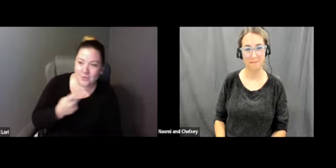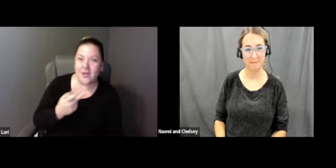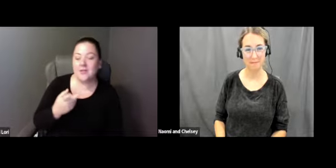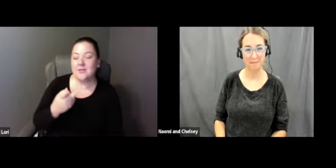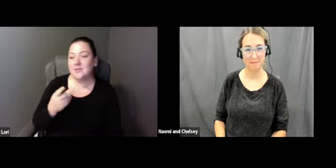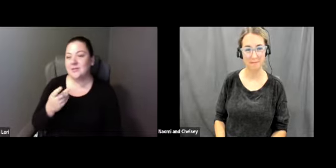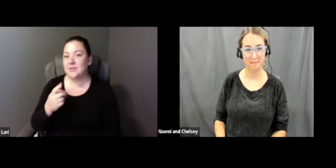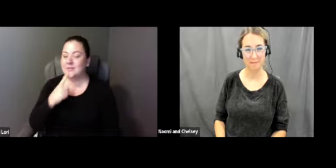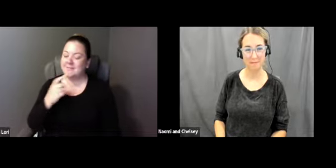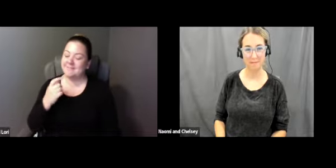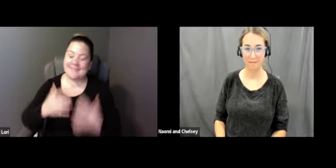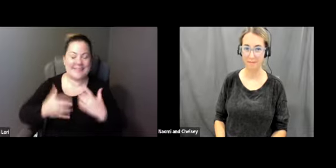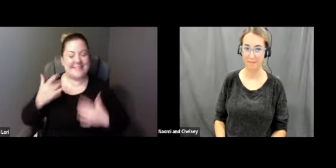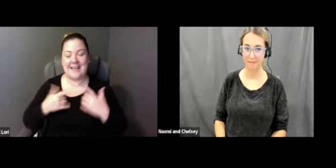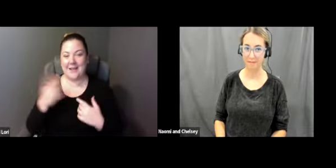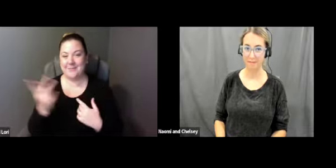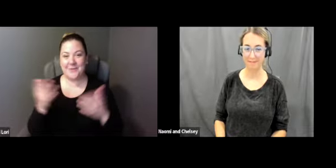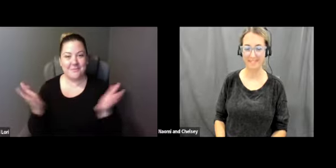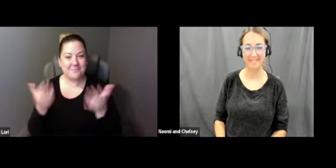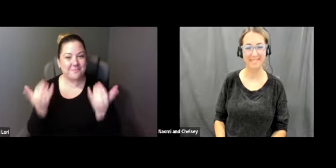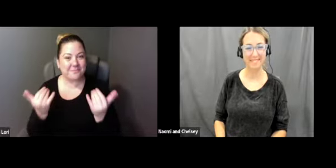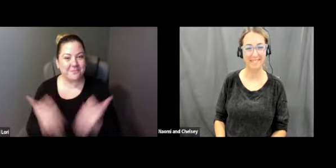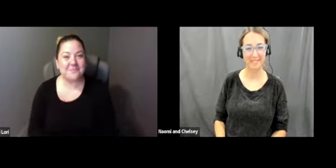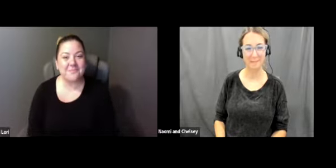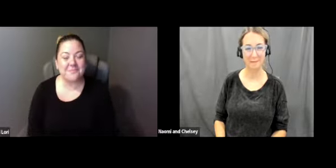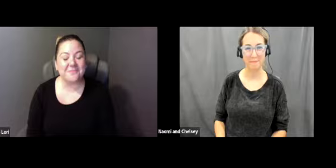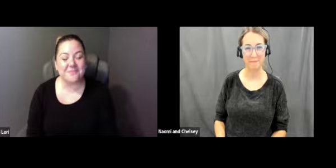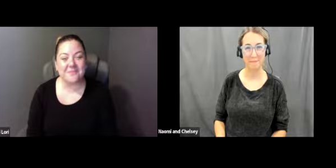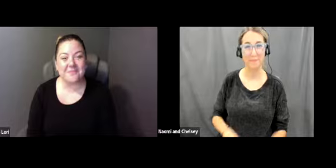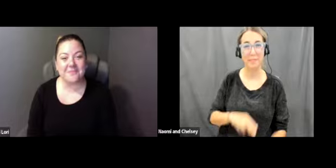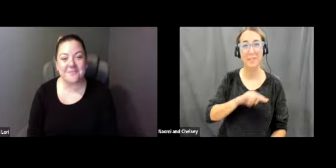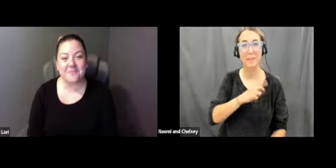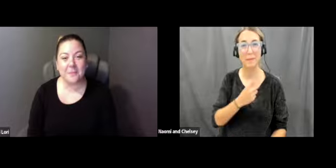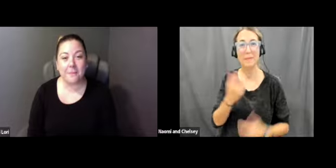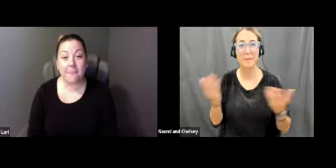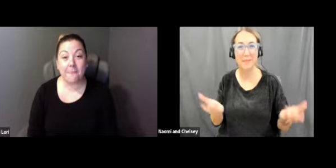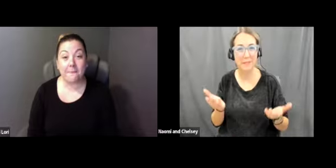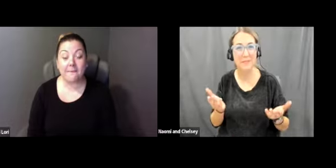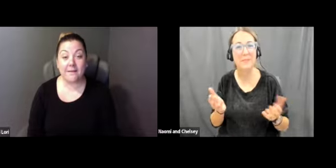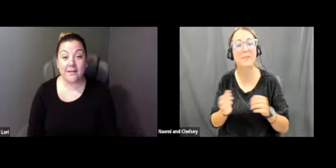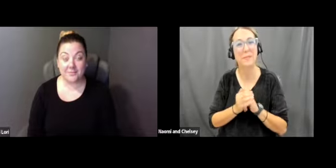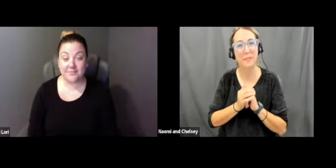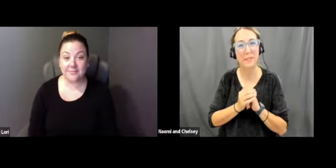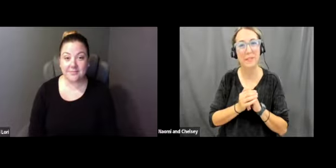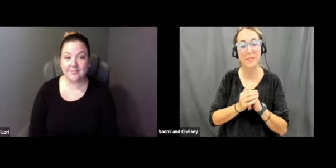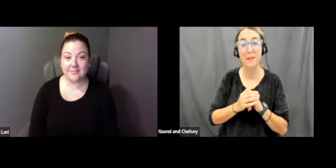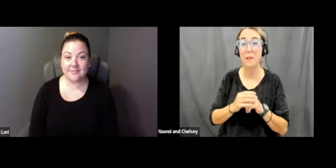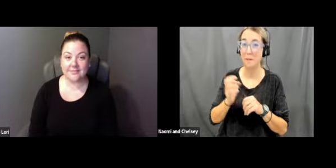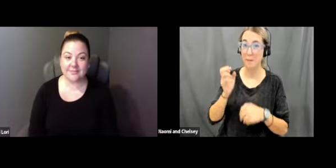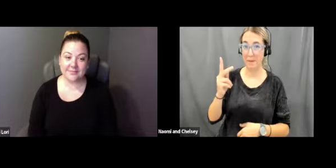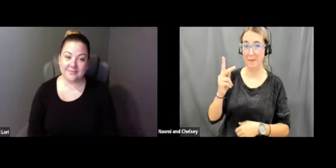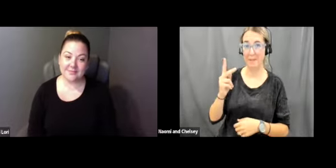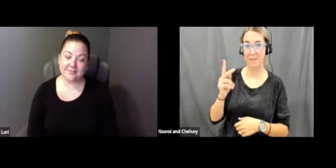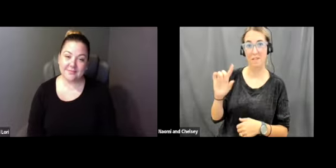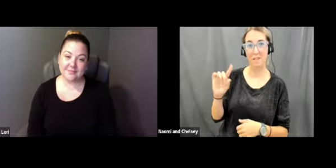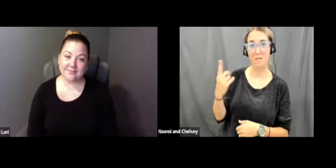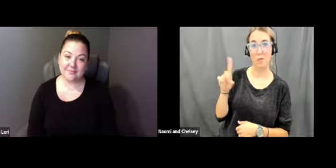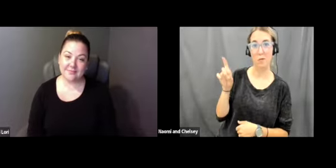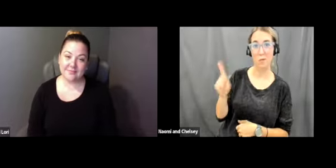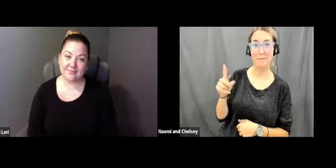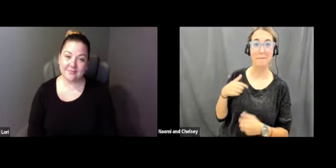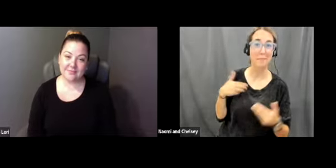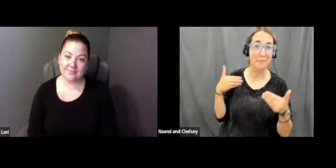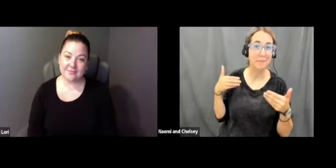are pumped to have you on today. Naomi here. So we're going to dive right in with our first question that we